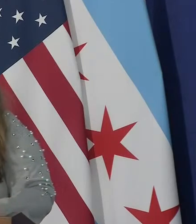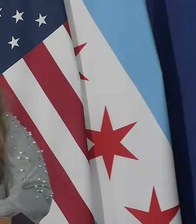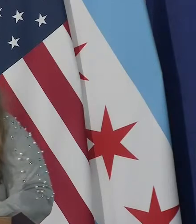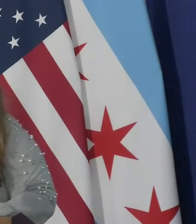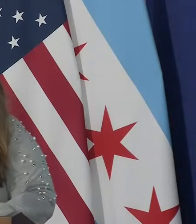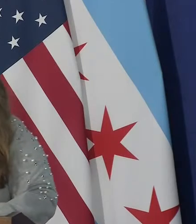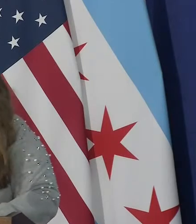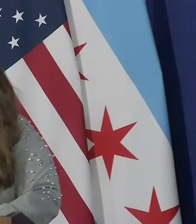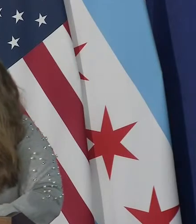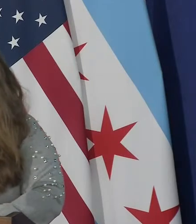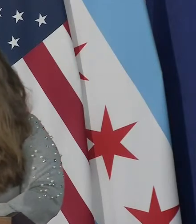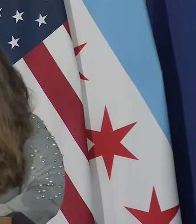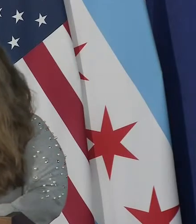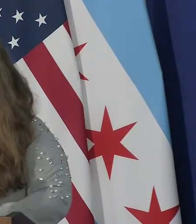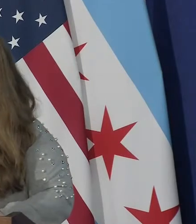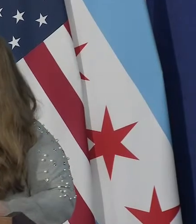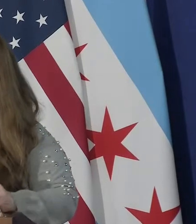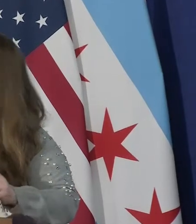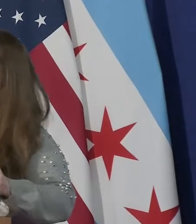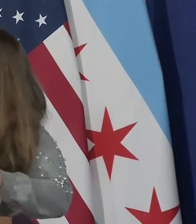cantidades. Gracias.